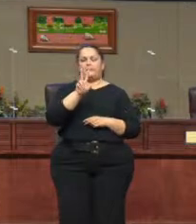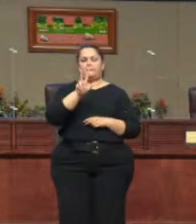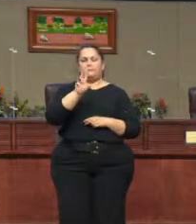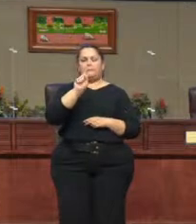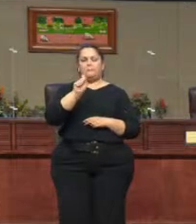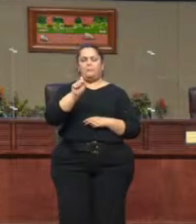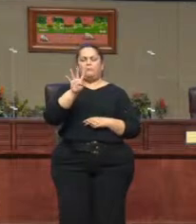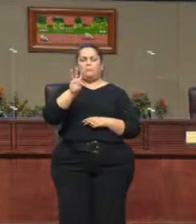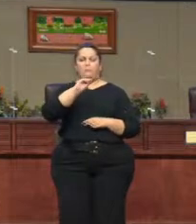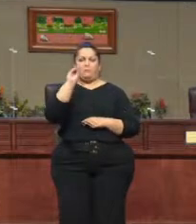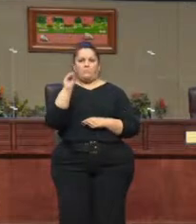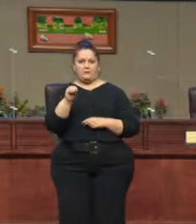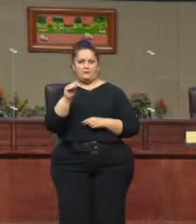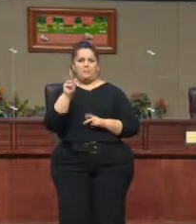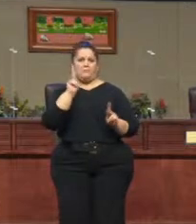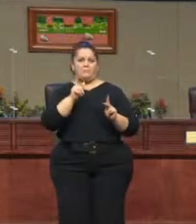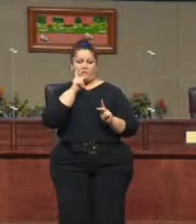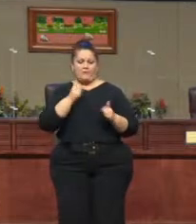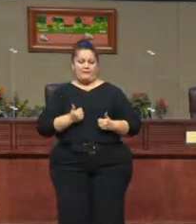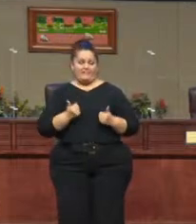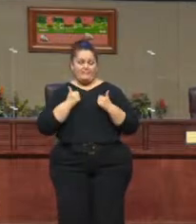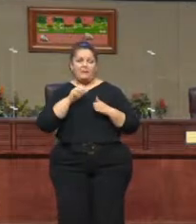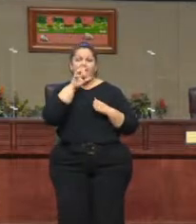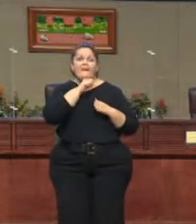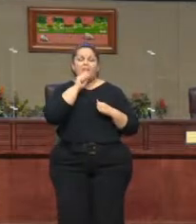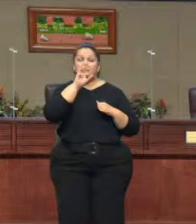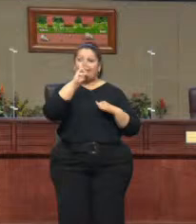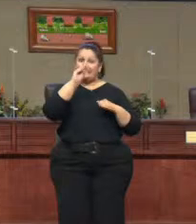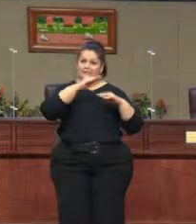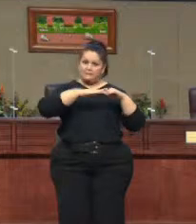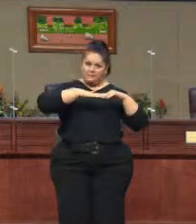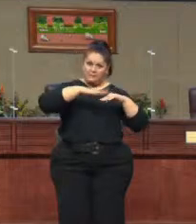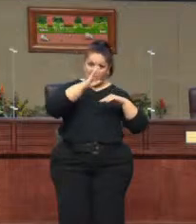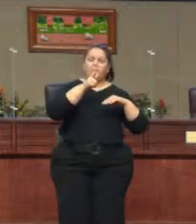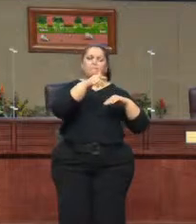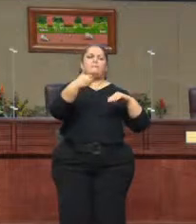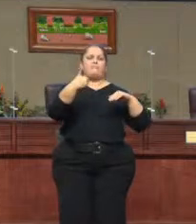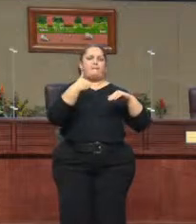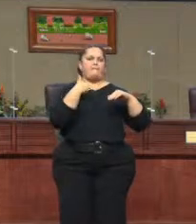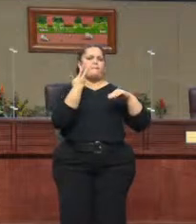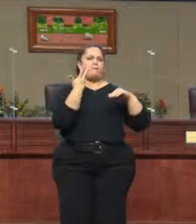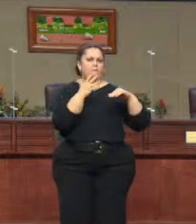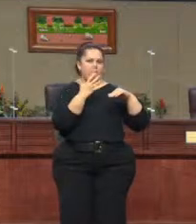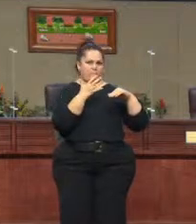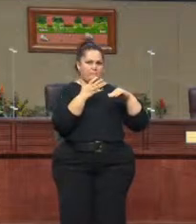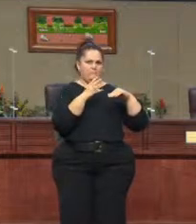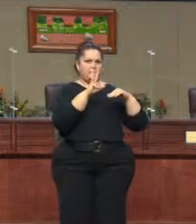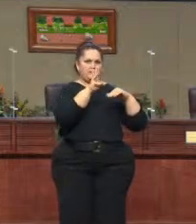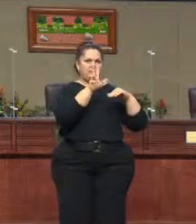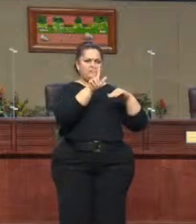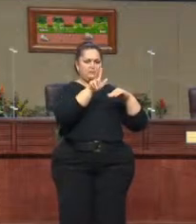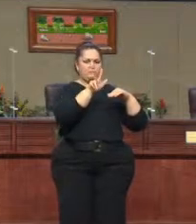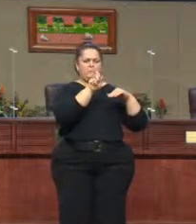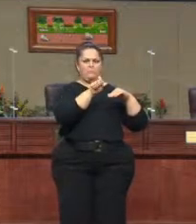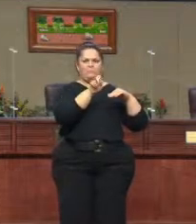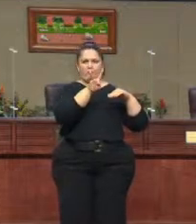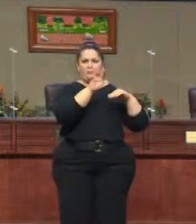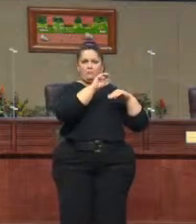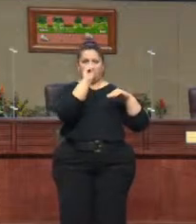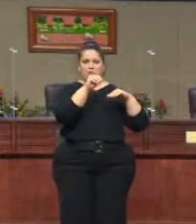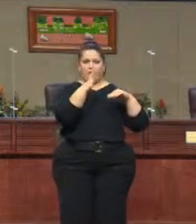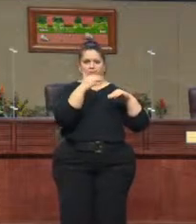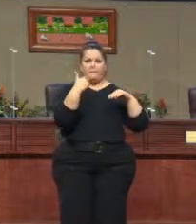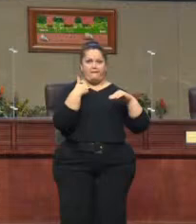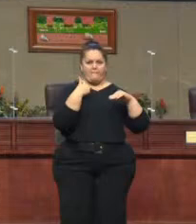63.4% of Orange County residents who are 60 years old and older have received